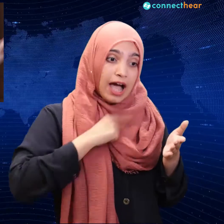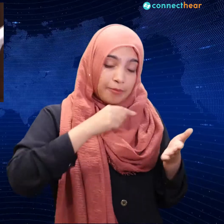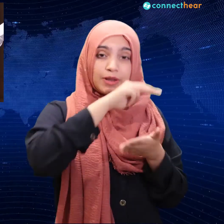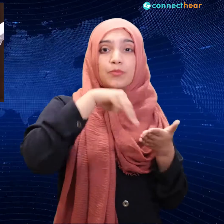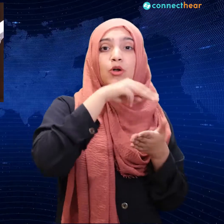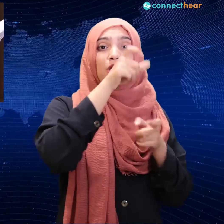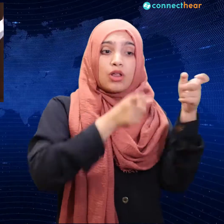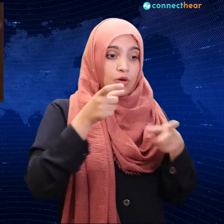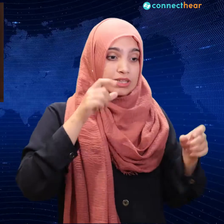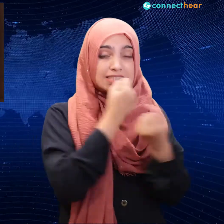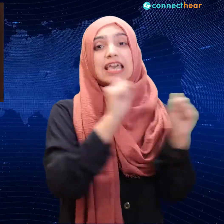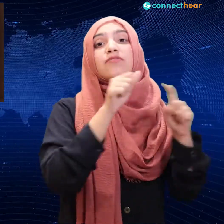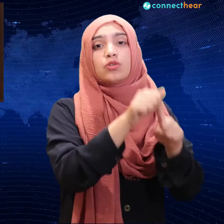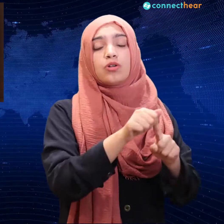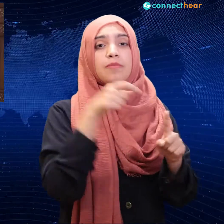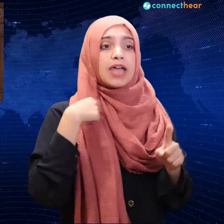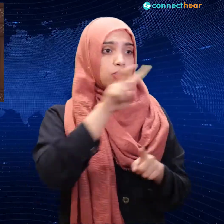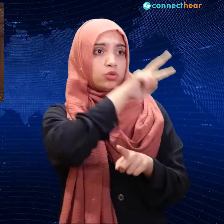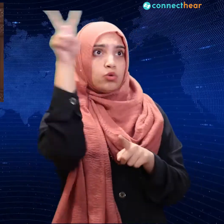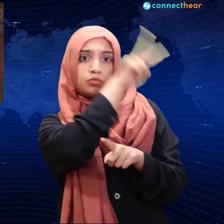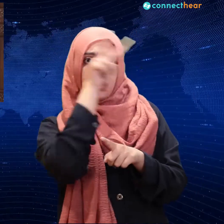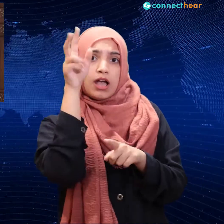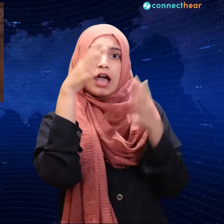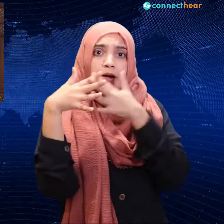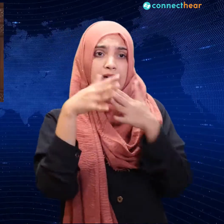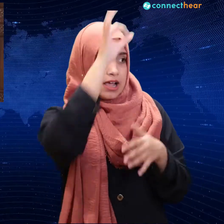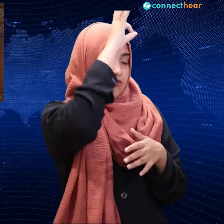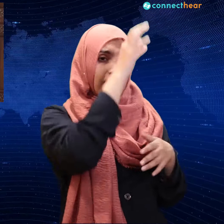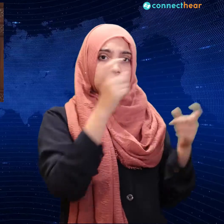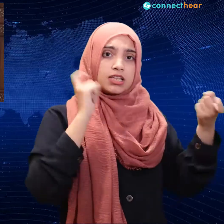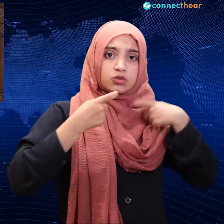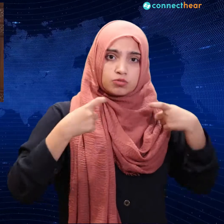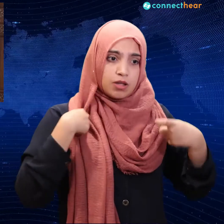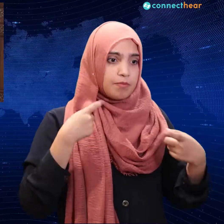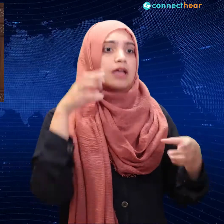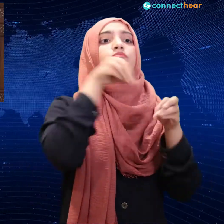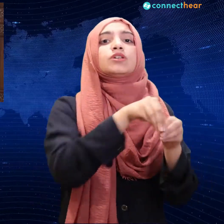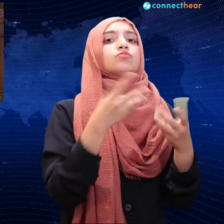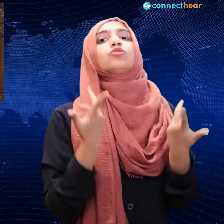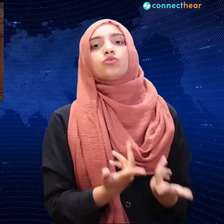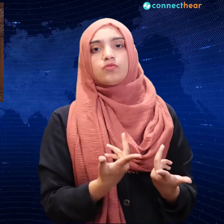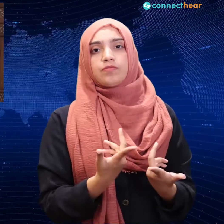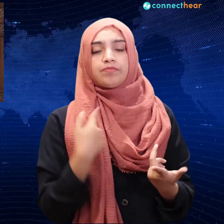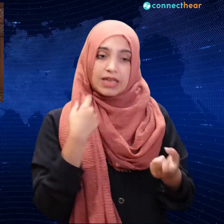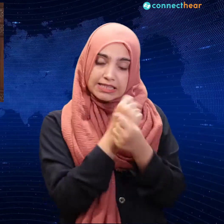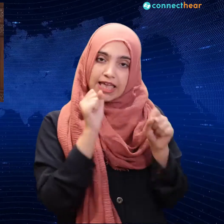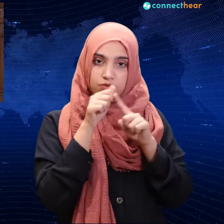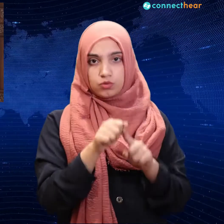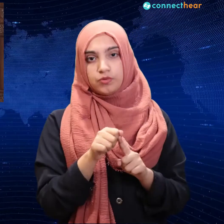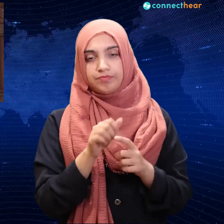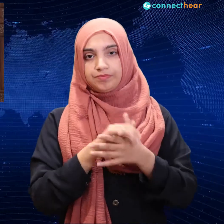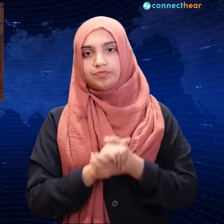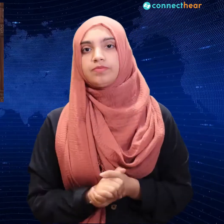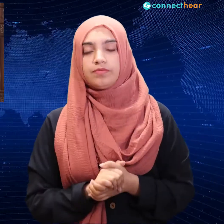country to fight someone else's war. Let's talk about this Haqqani network and its